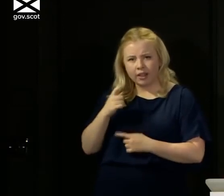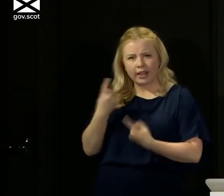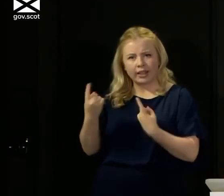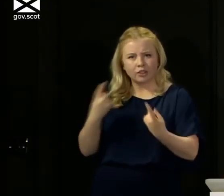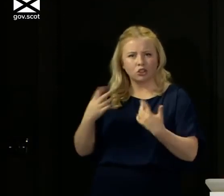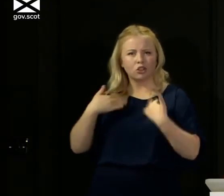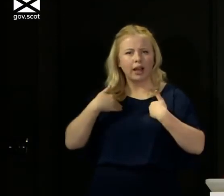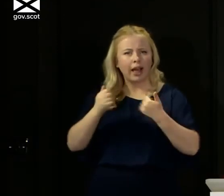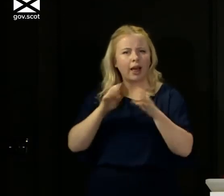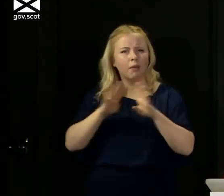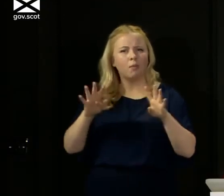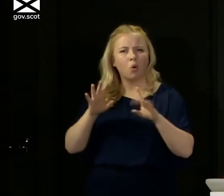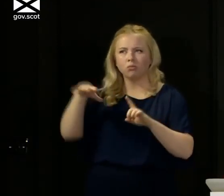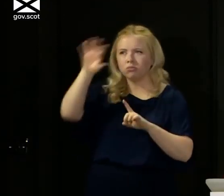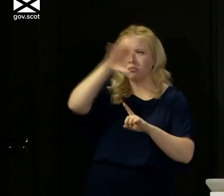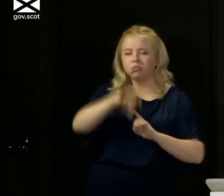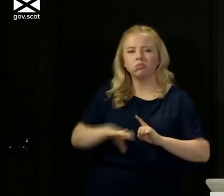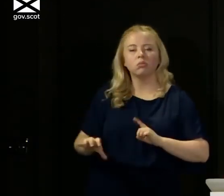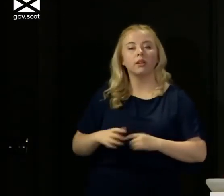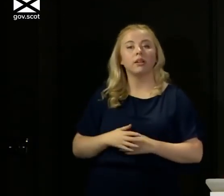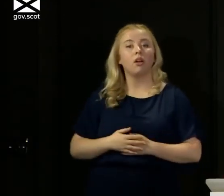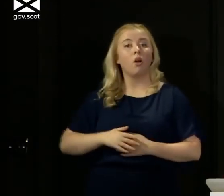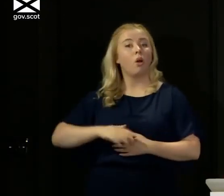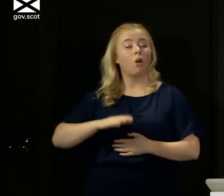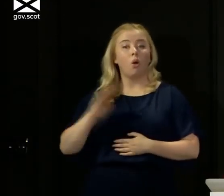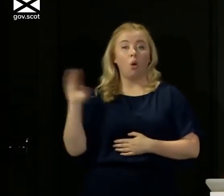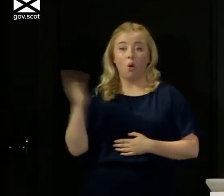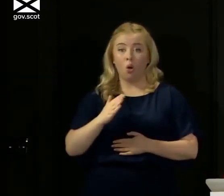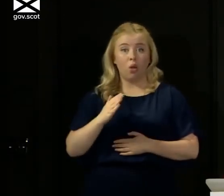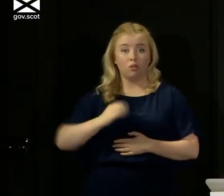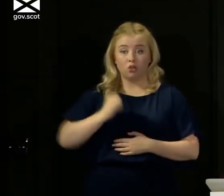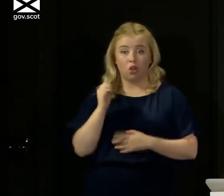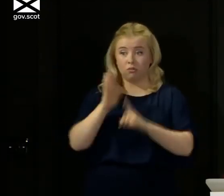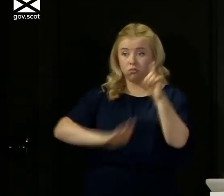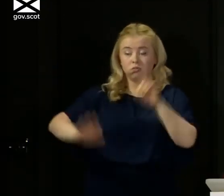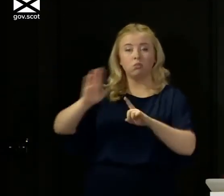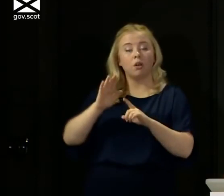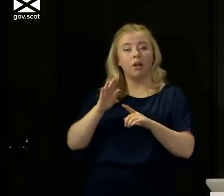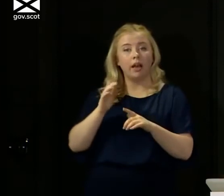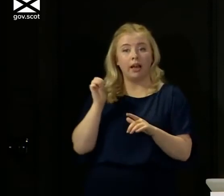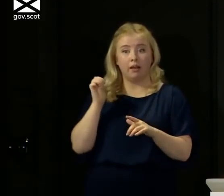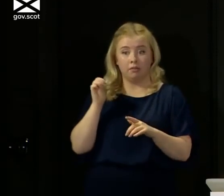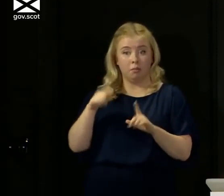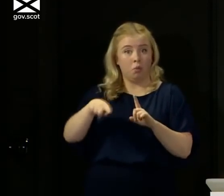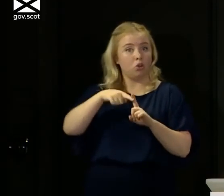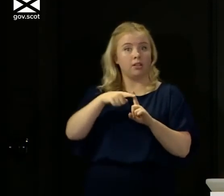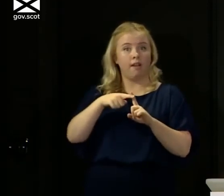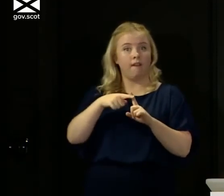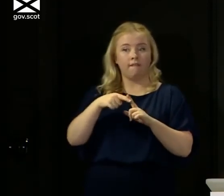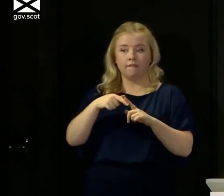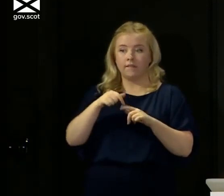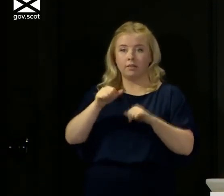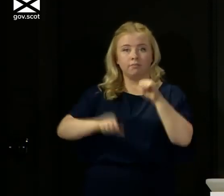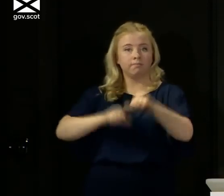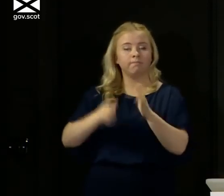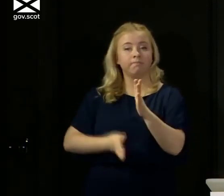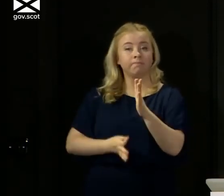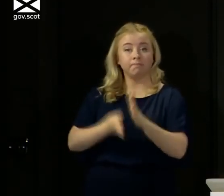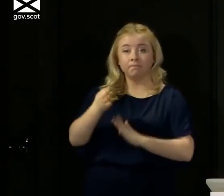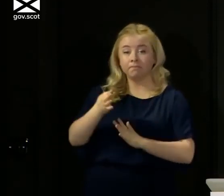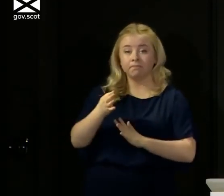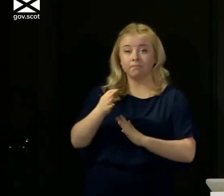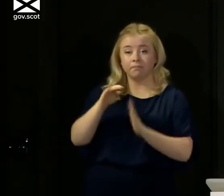So in all of parts of Scotland, all of this is going in the right direction, but I would, I